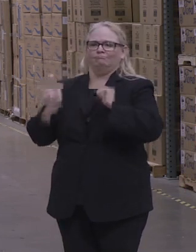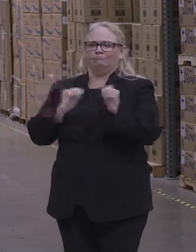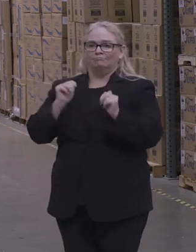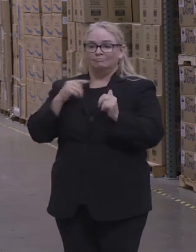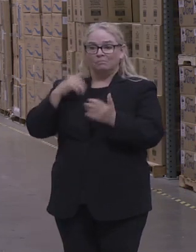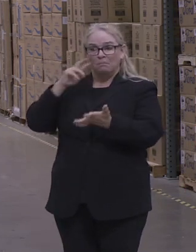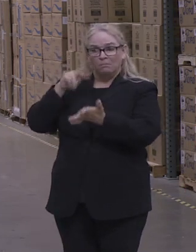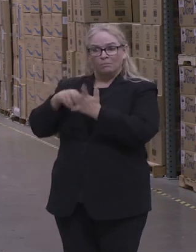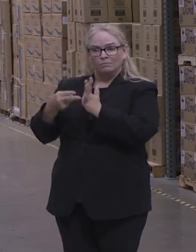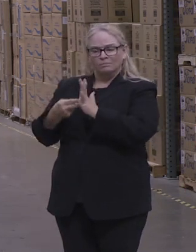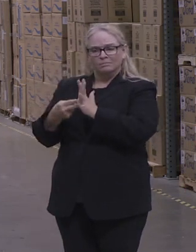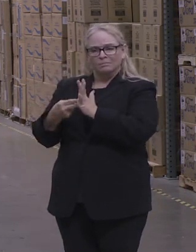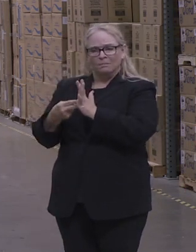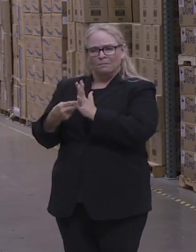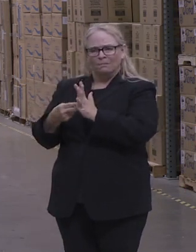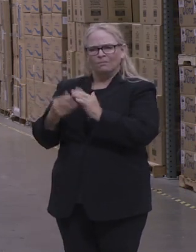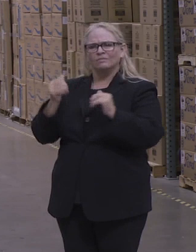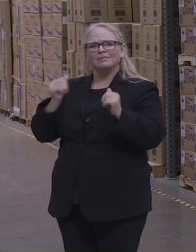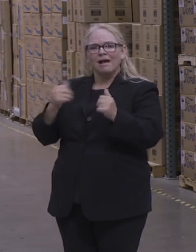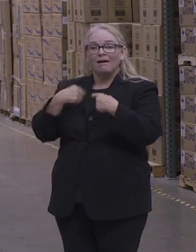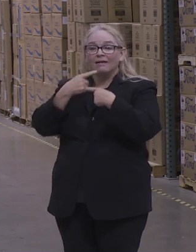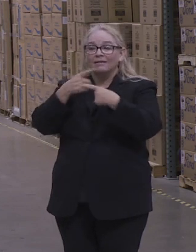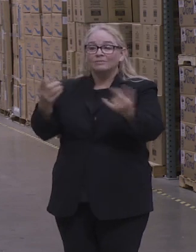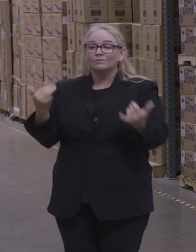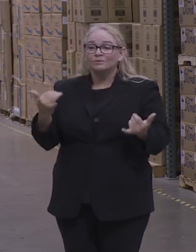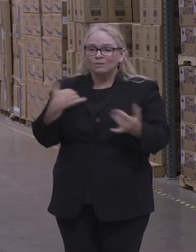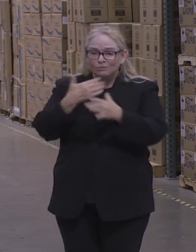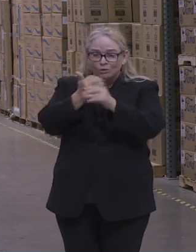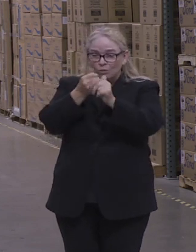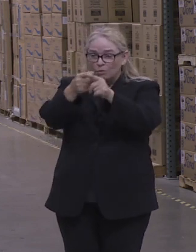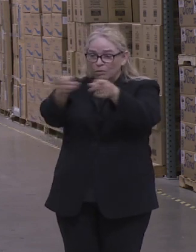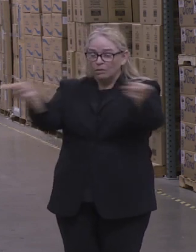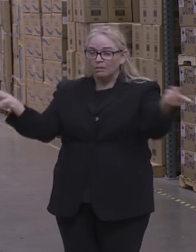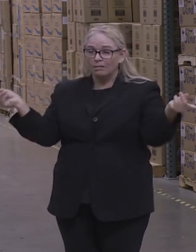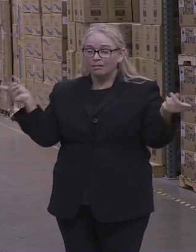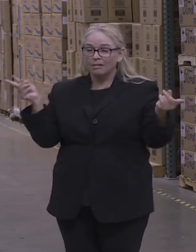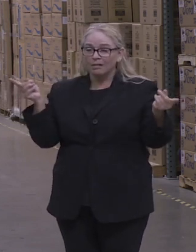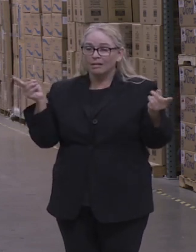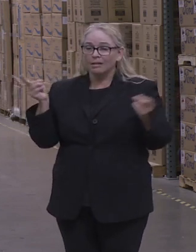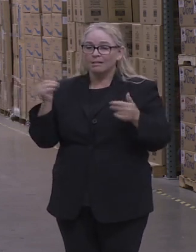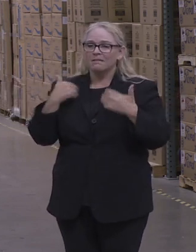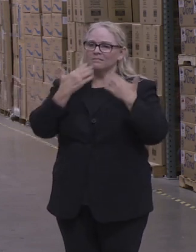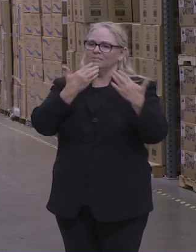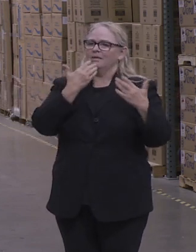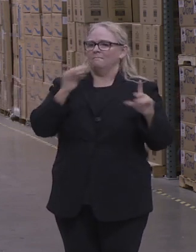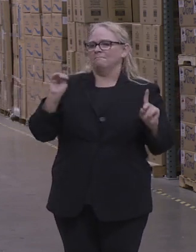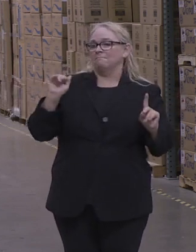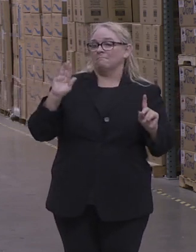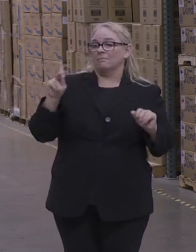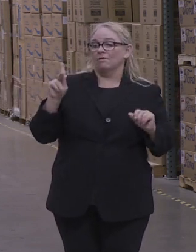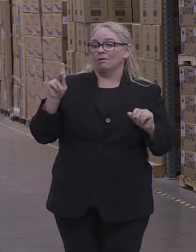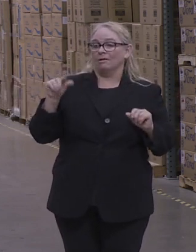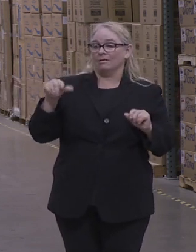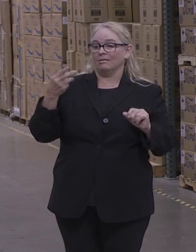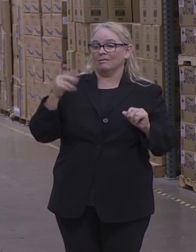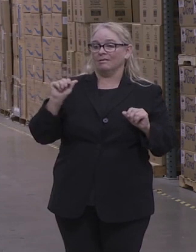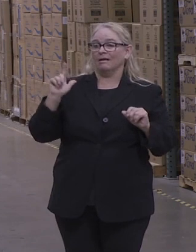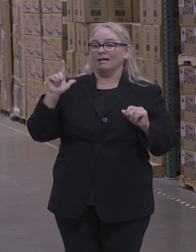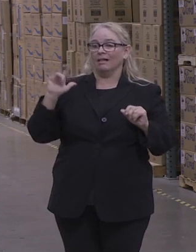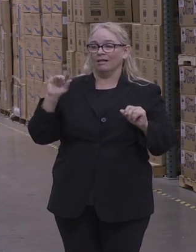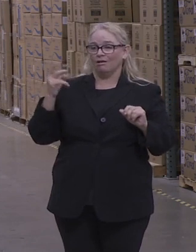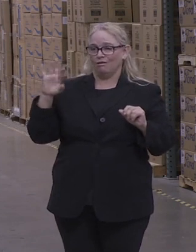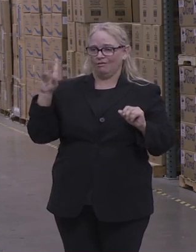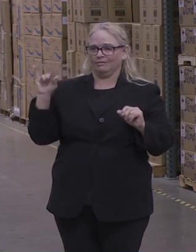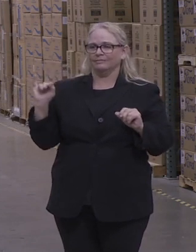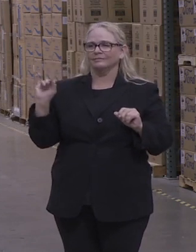of the announcement here today. And so I want to thank Mark Gilladucci and his team at the Office of Emergency Services. I want to